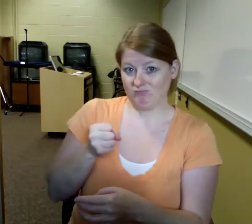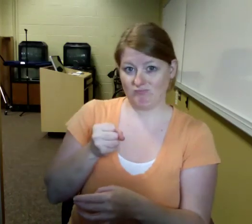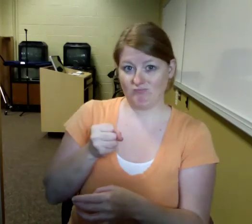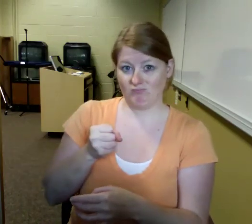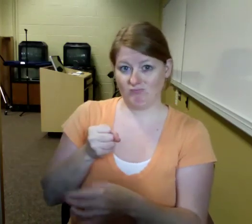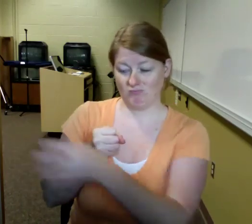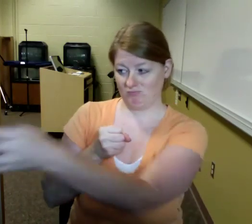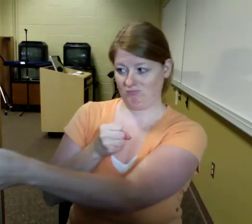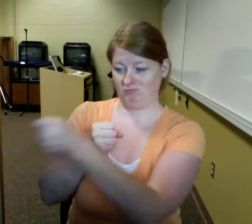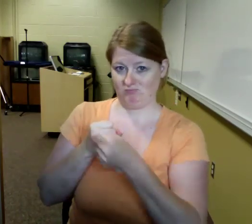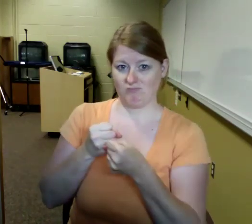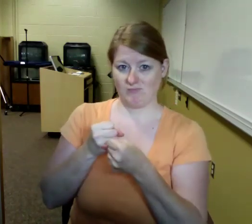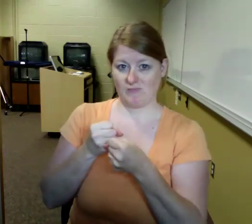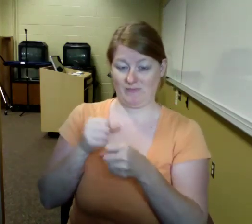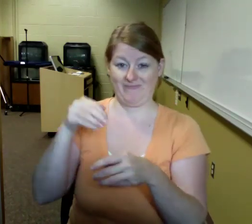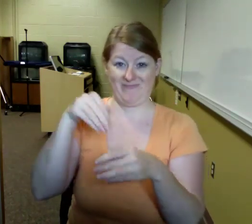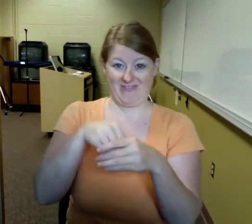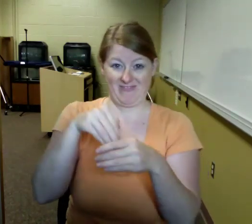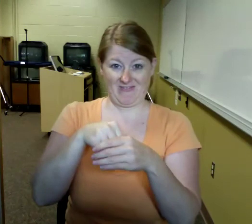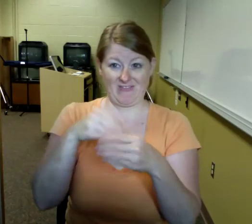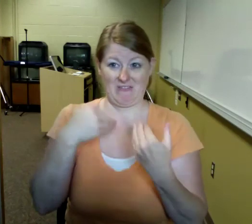That they contained cigarettes and the labels.